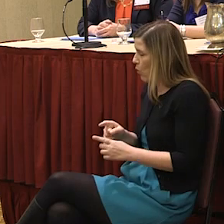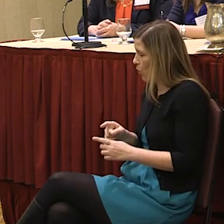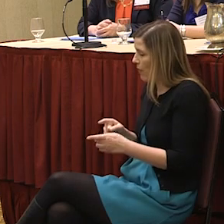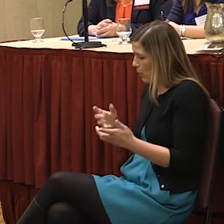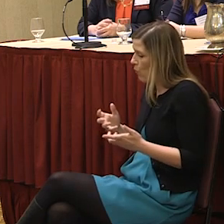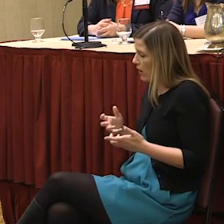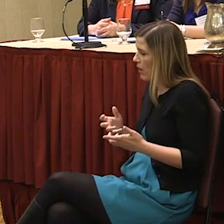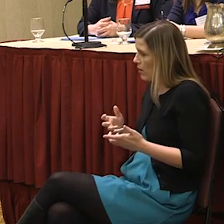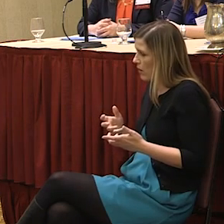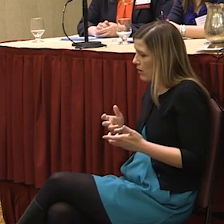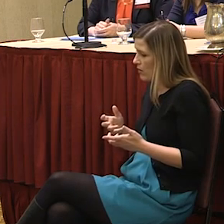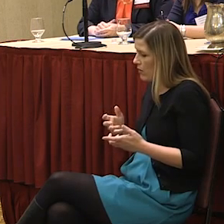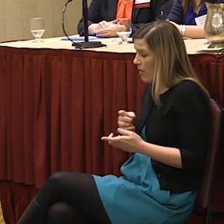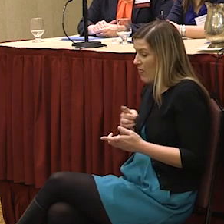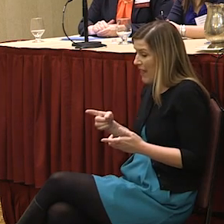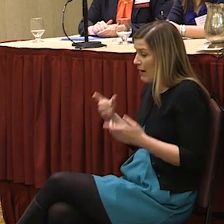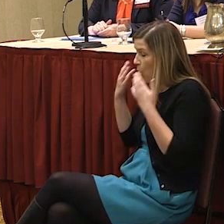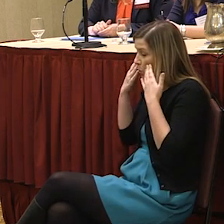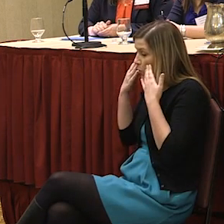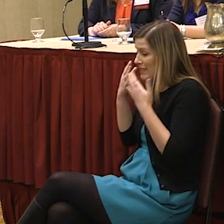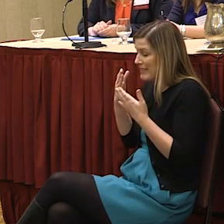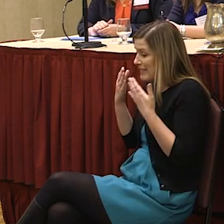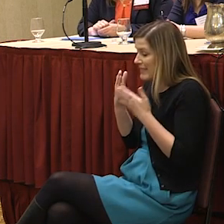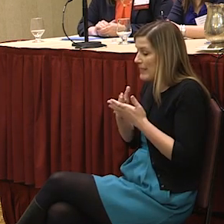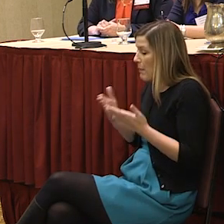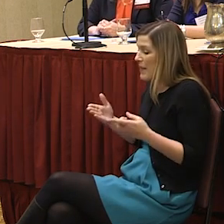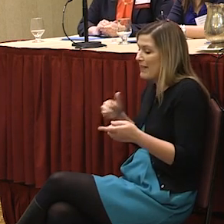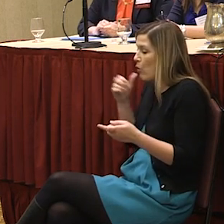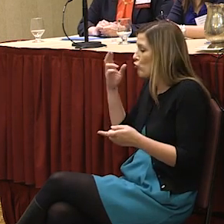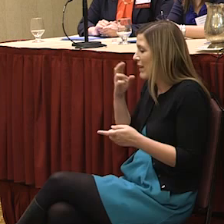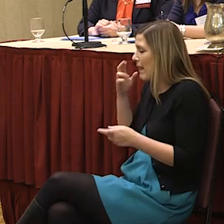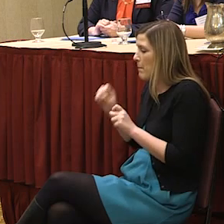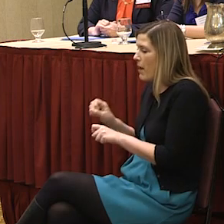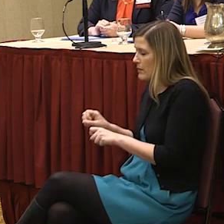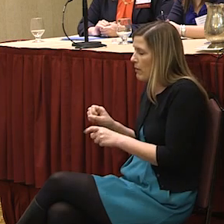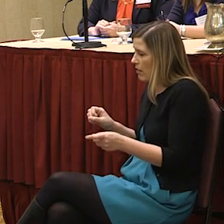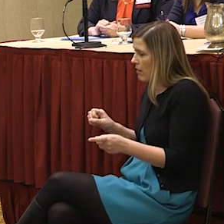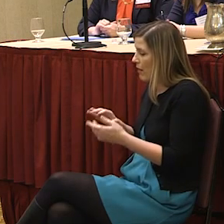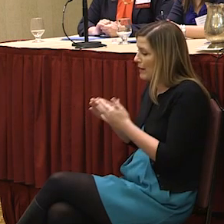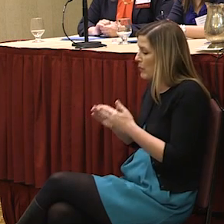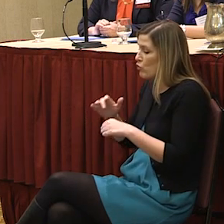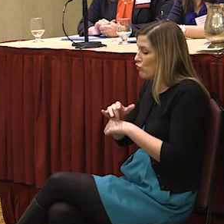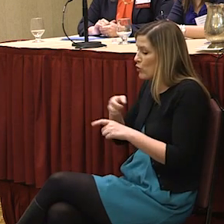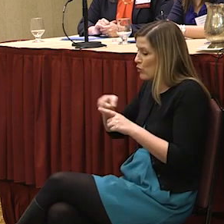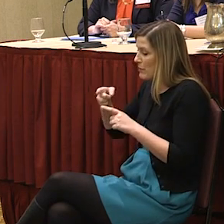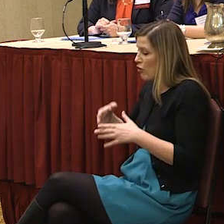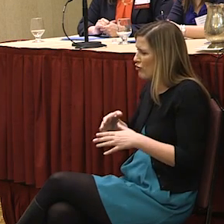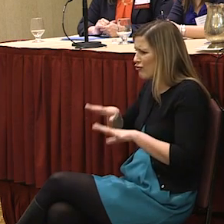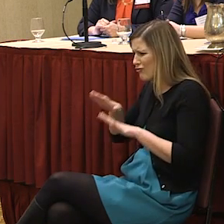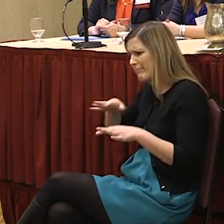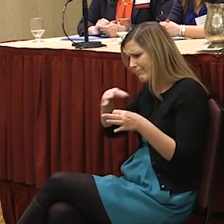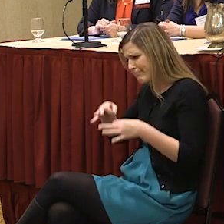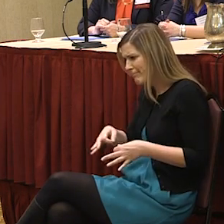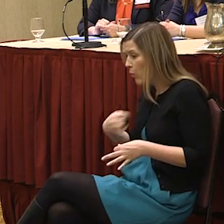work on, and they don't even know some things are possible. And so the community resource specialists are great at sort of